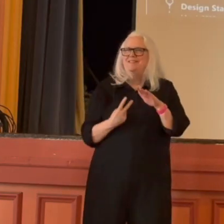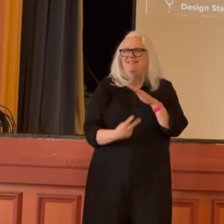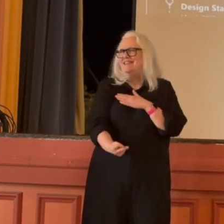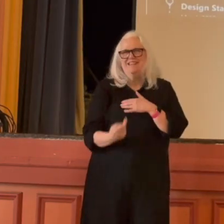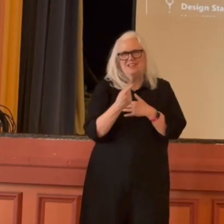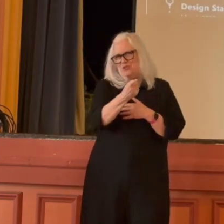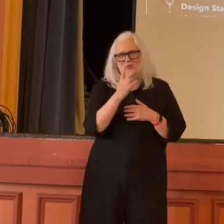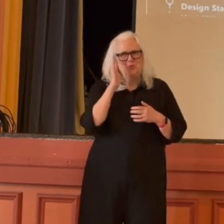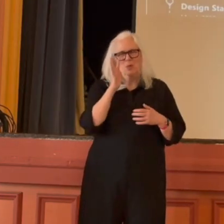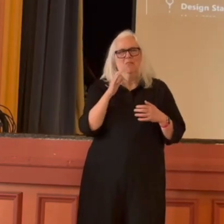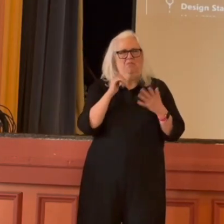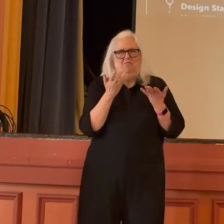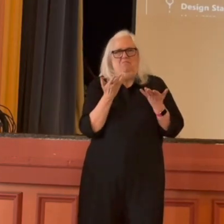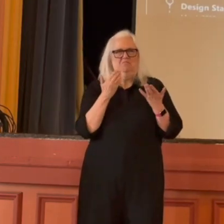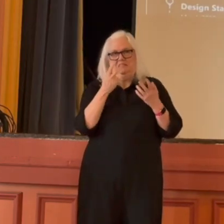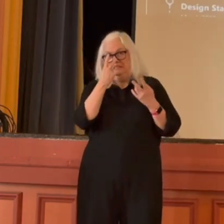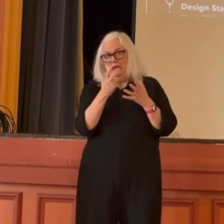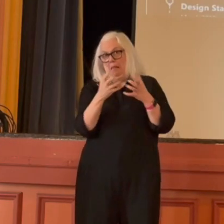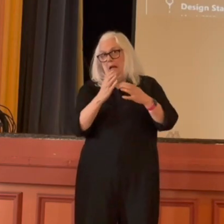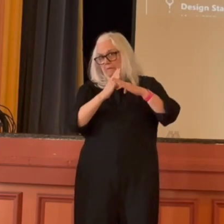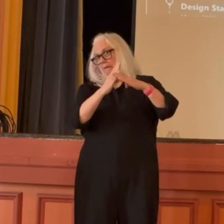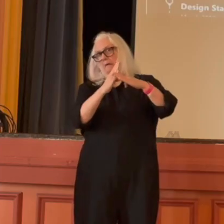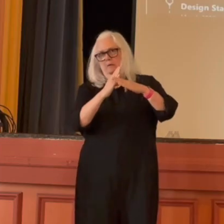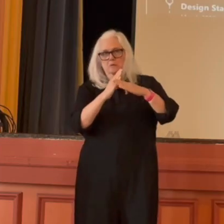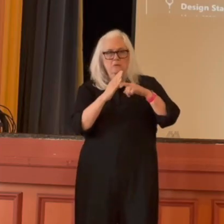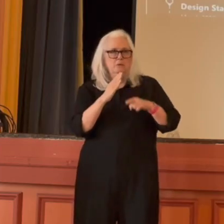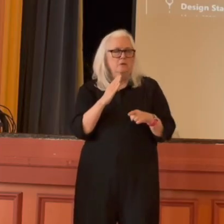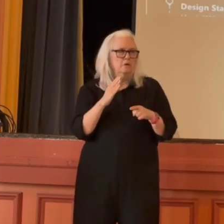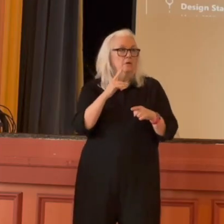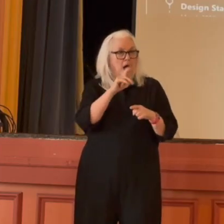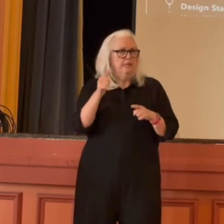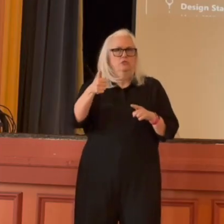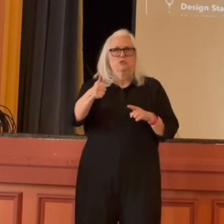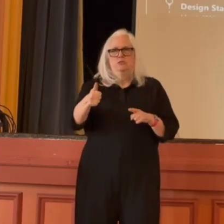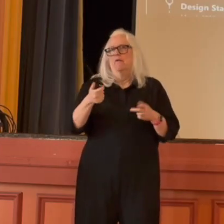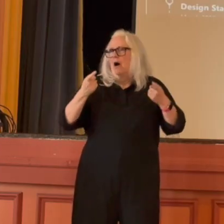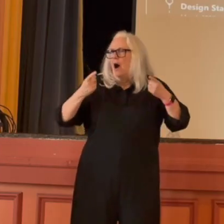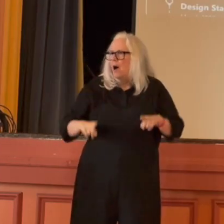much unless you're trying to get down the street on the 2 weeks that we're working there.